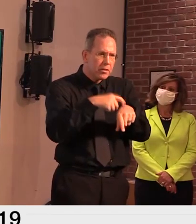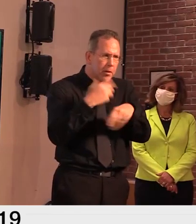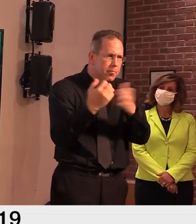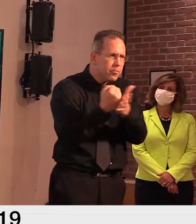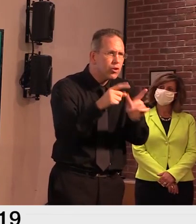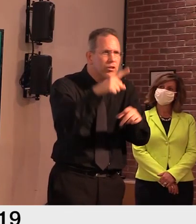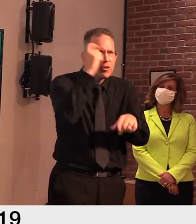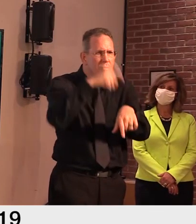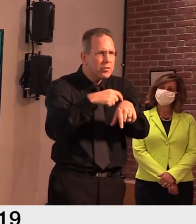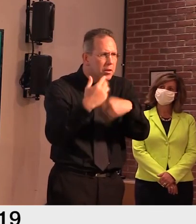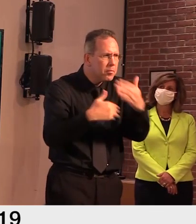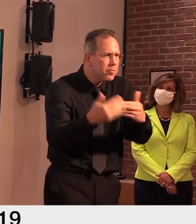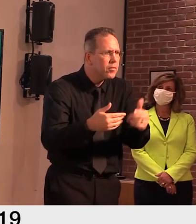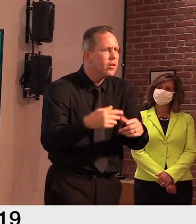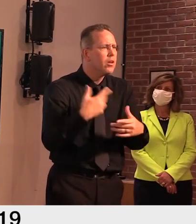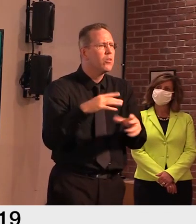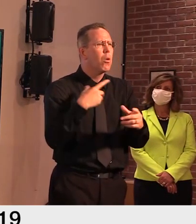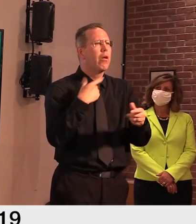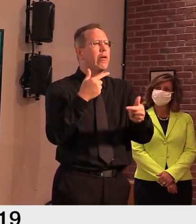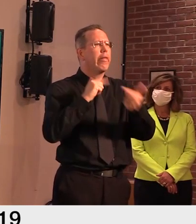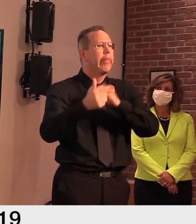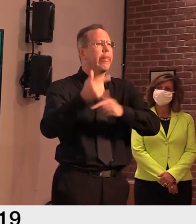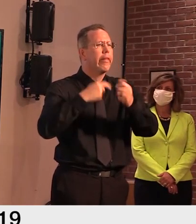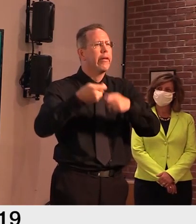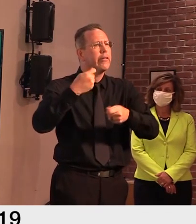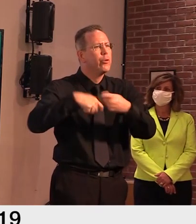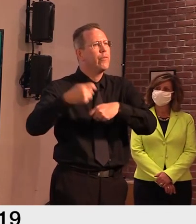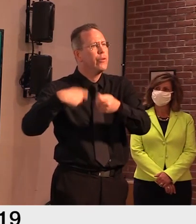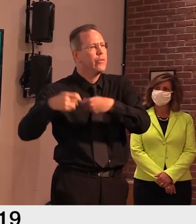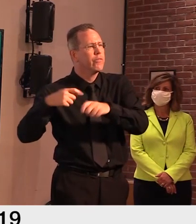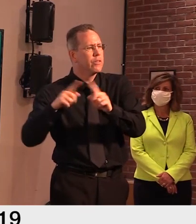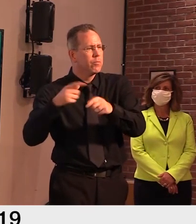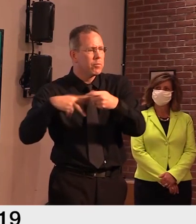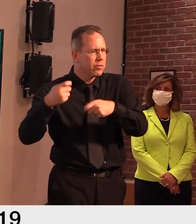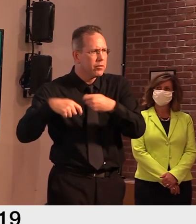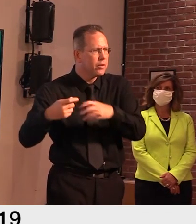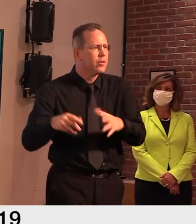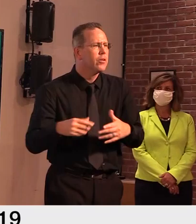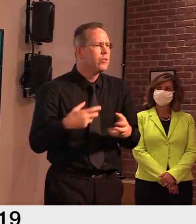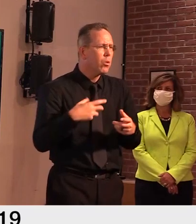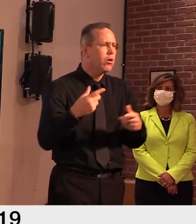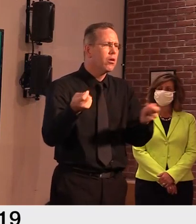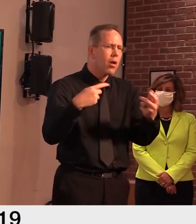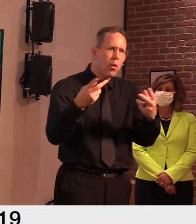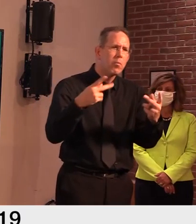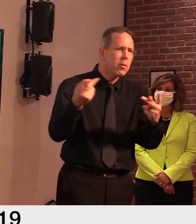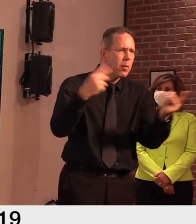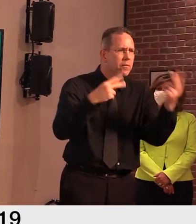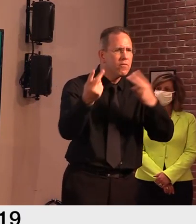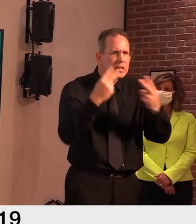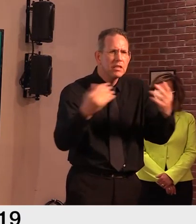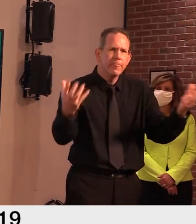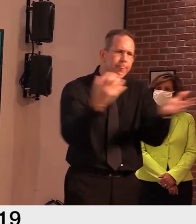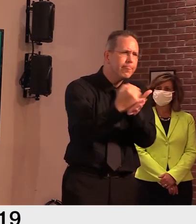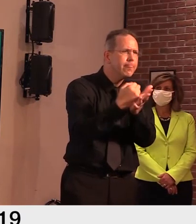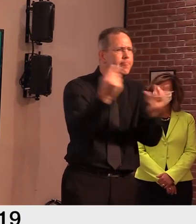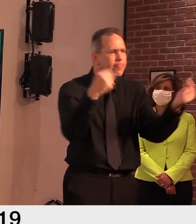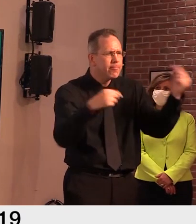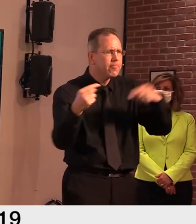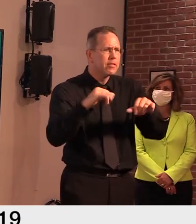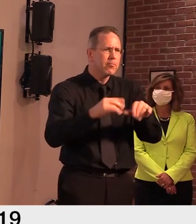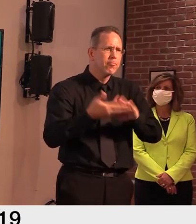intact and be prepared when we announce more opening up of the region in terms